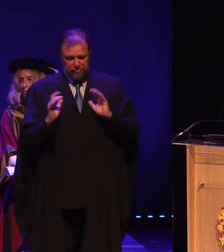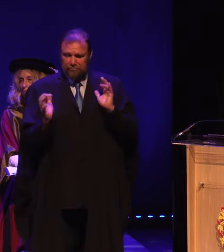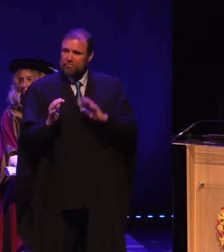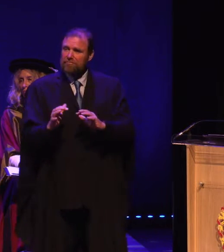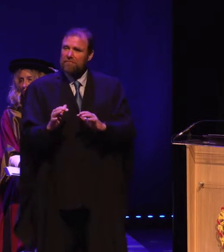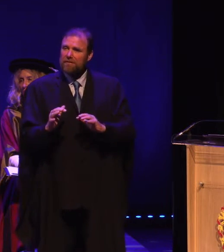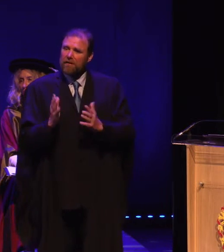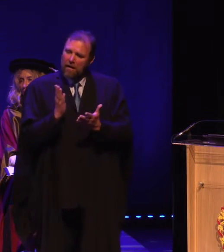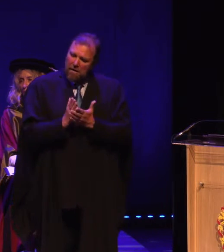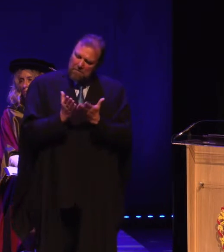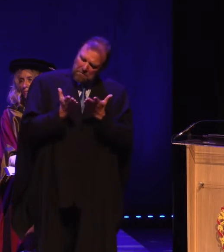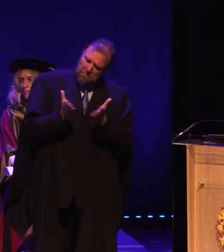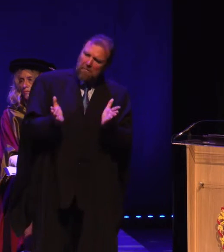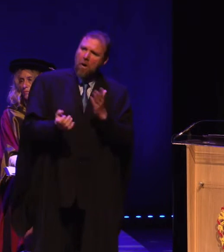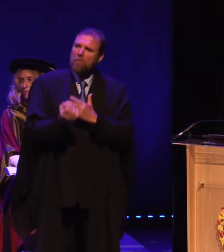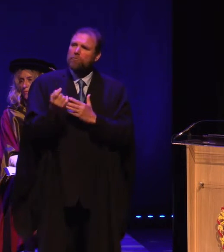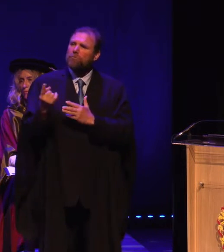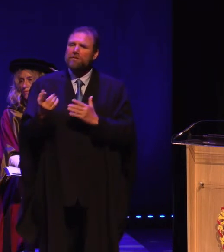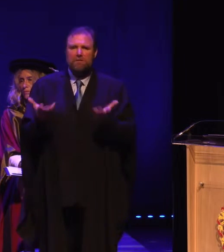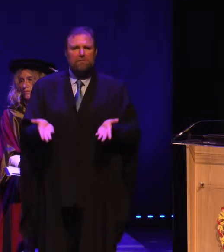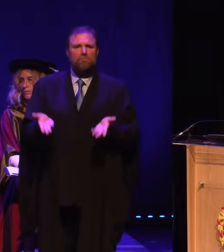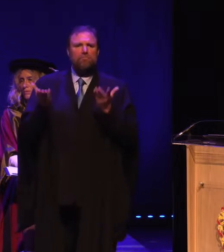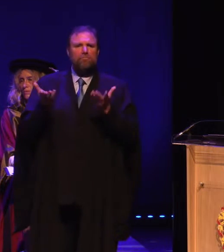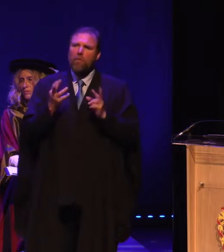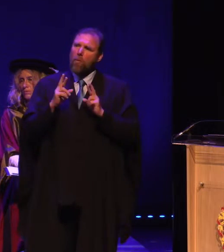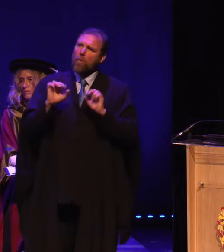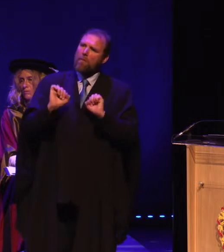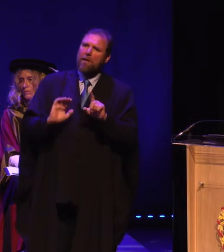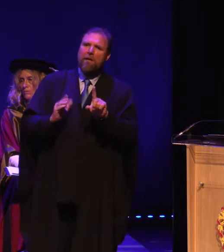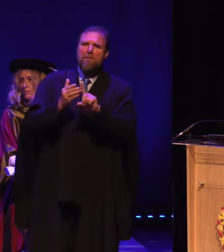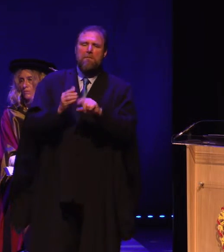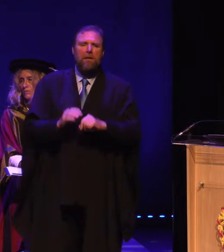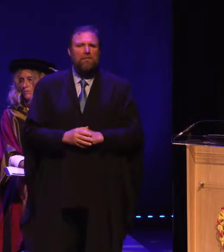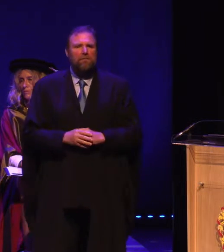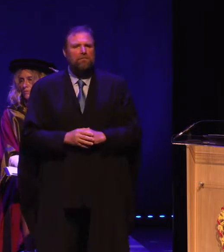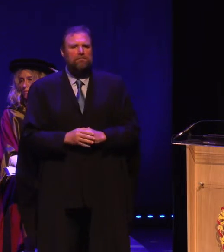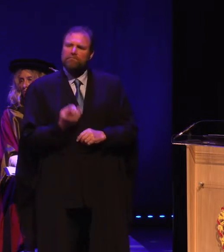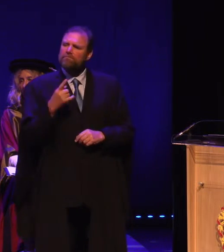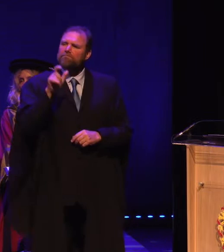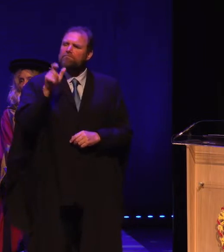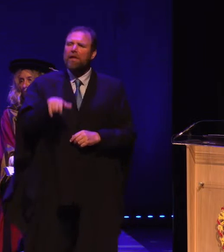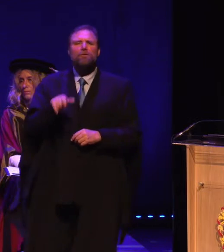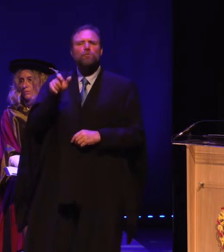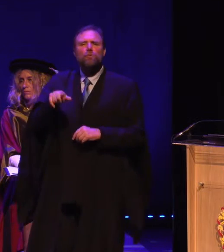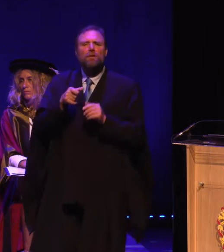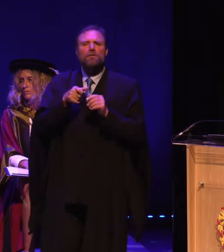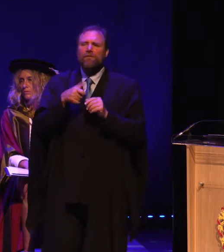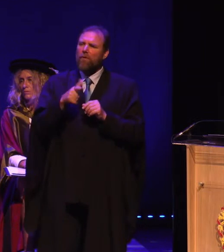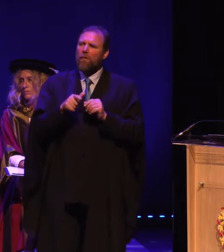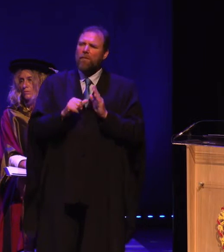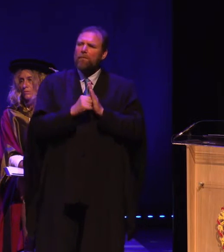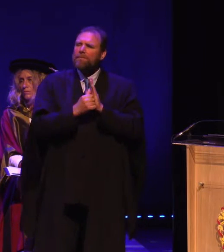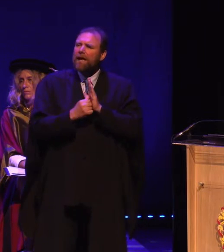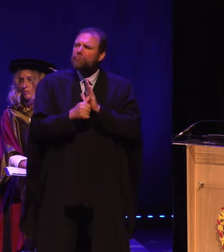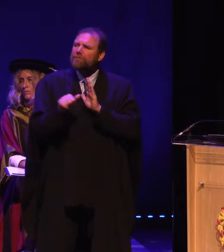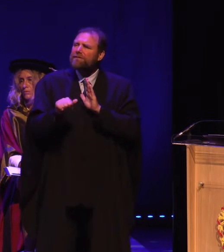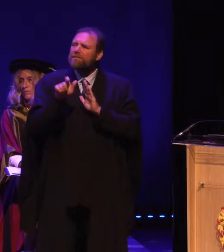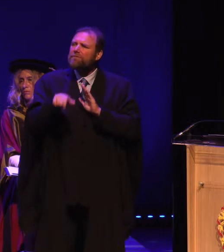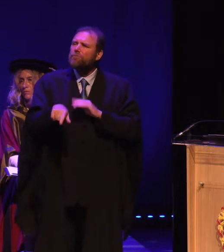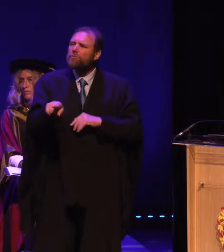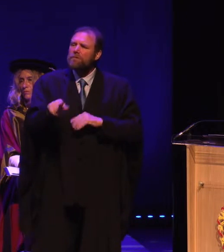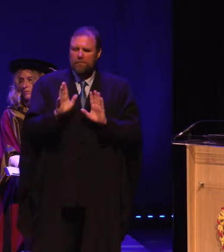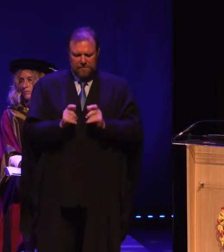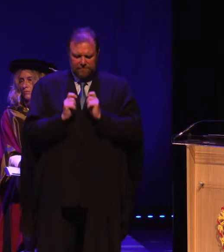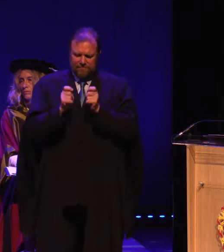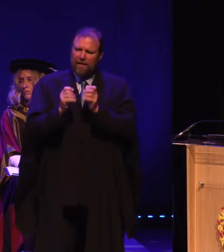raising aspirations. Anjali Chauhan, a podiatry student, was awarded the prestigious MITAX